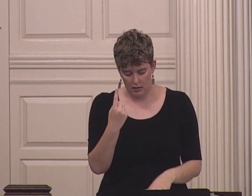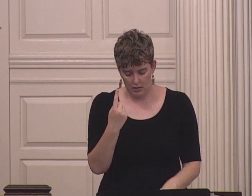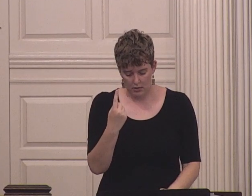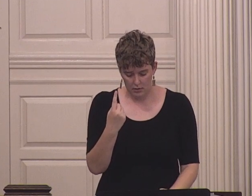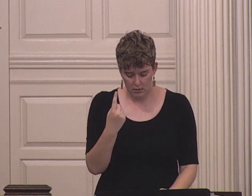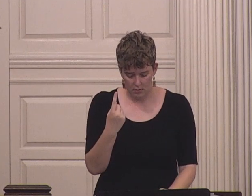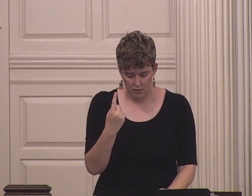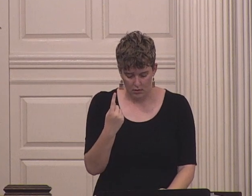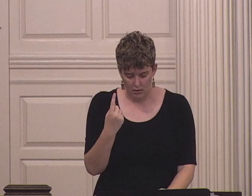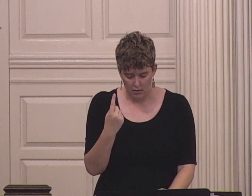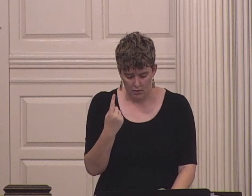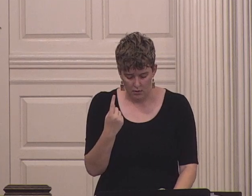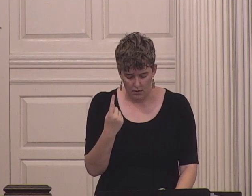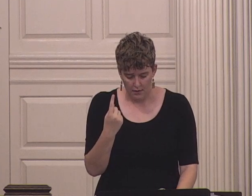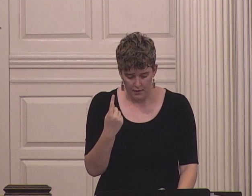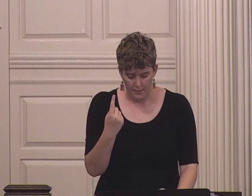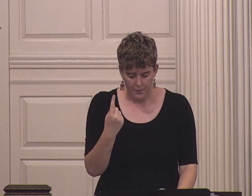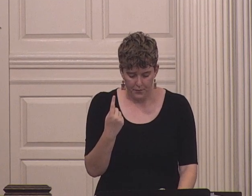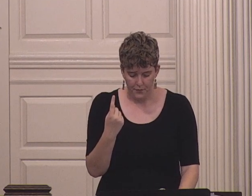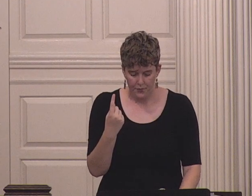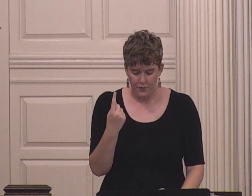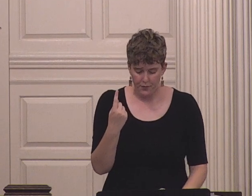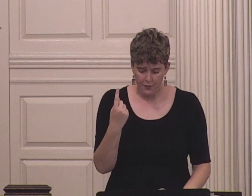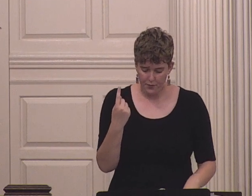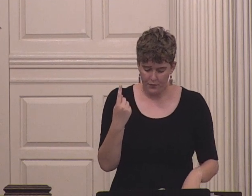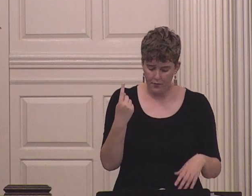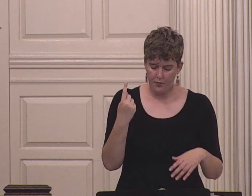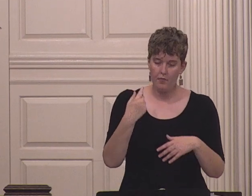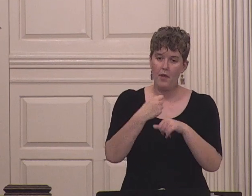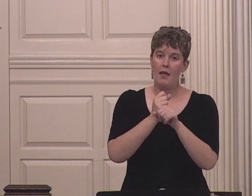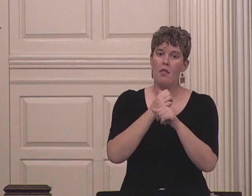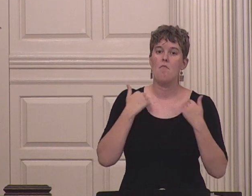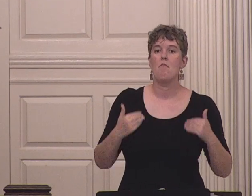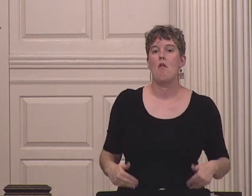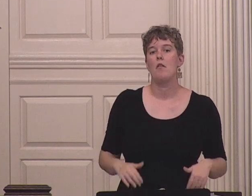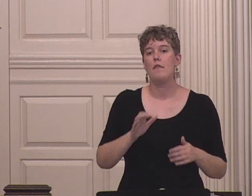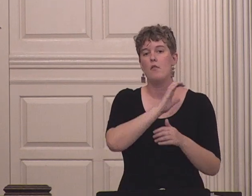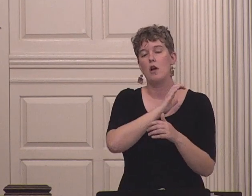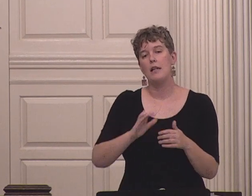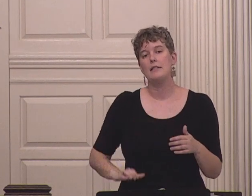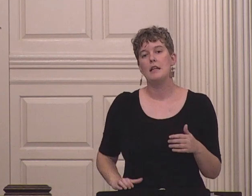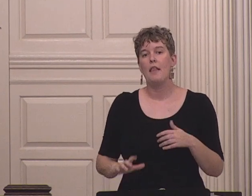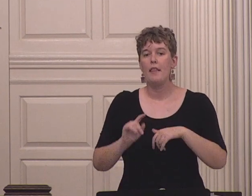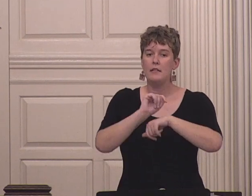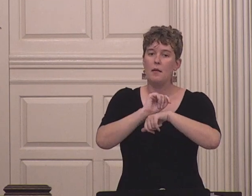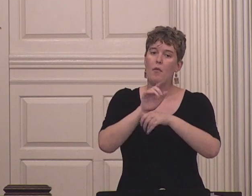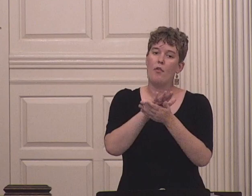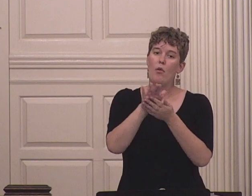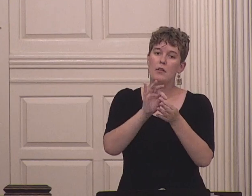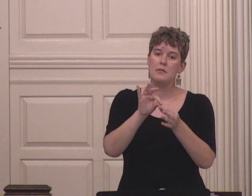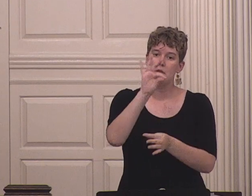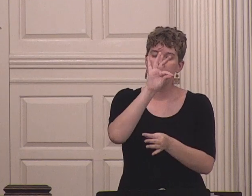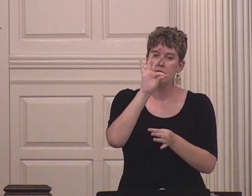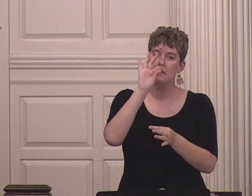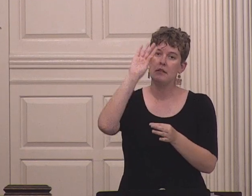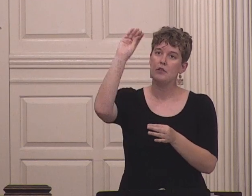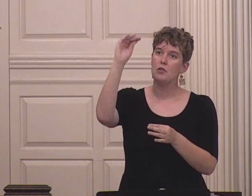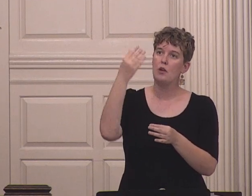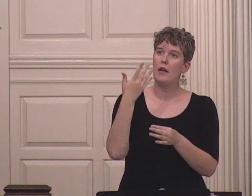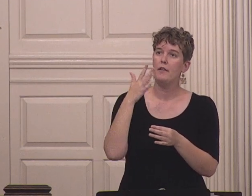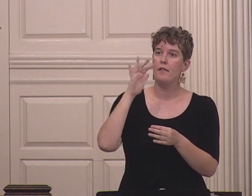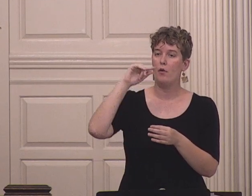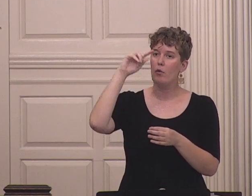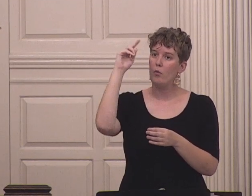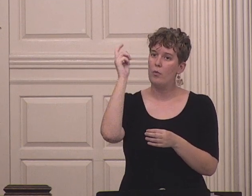made the body of Christ and the temple of the Holy Spirit, might the praise of your manifold wisdom